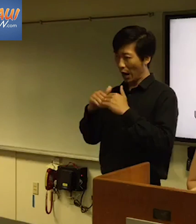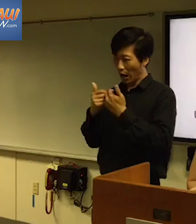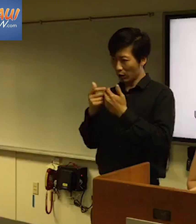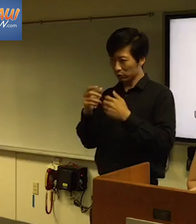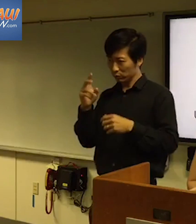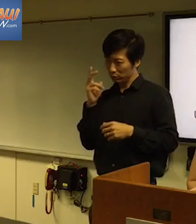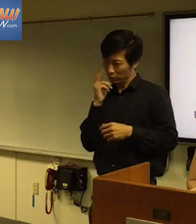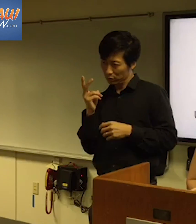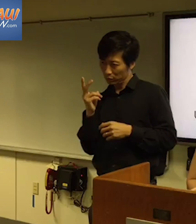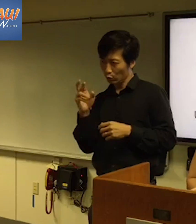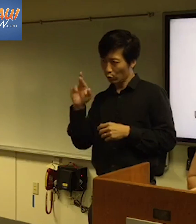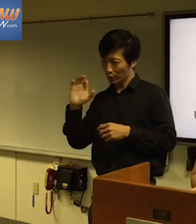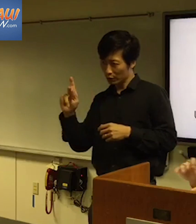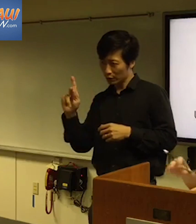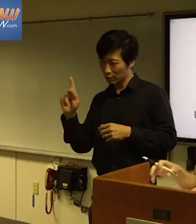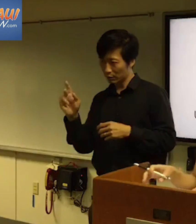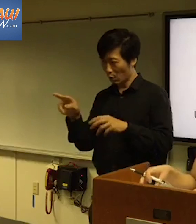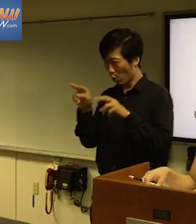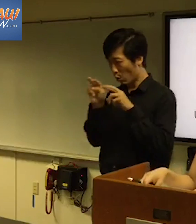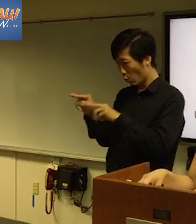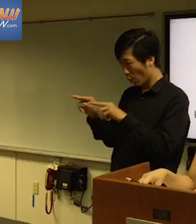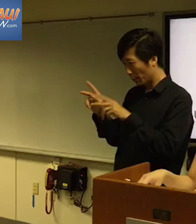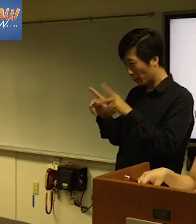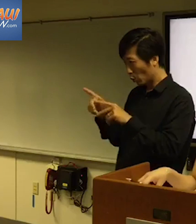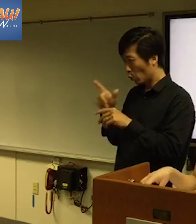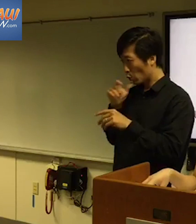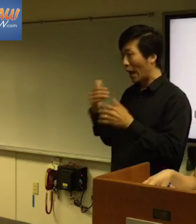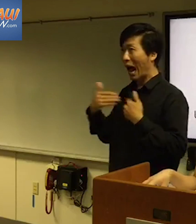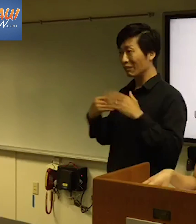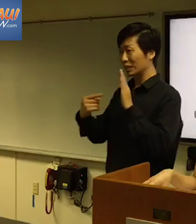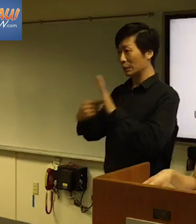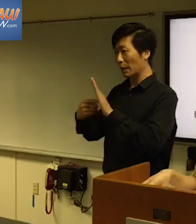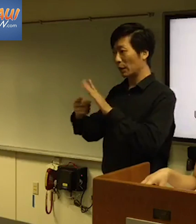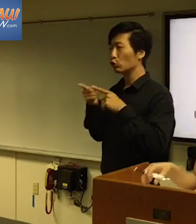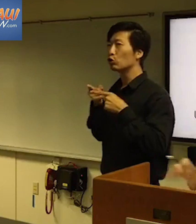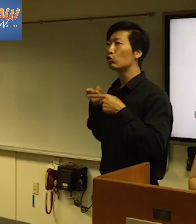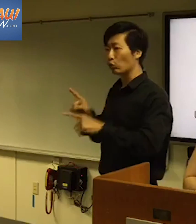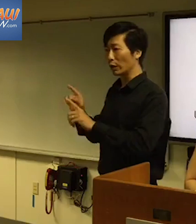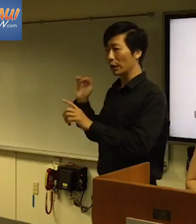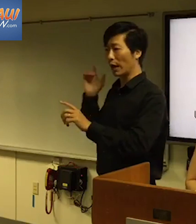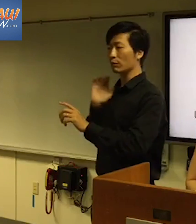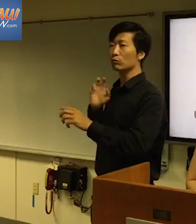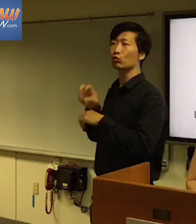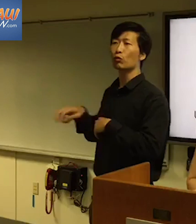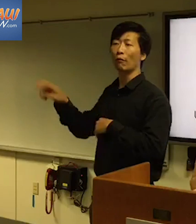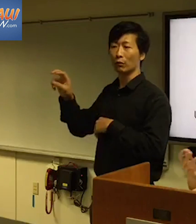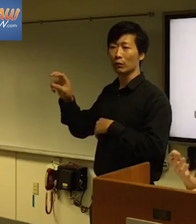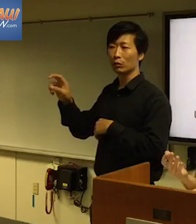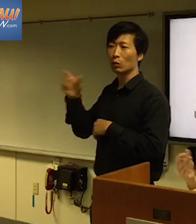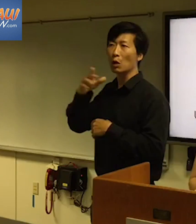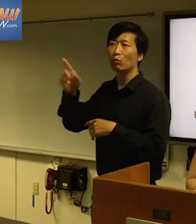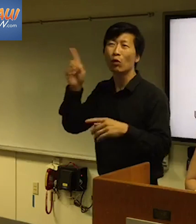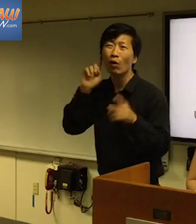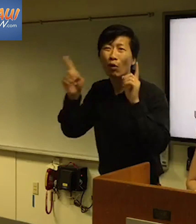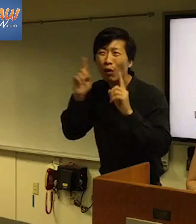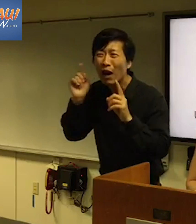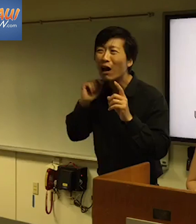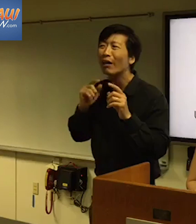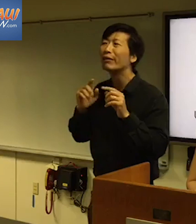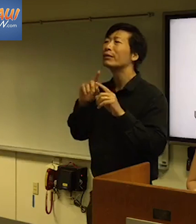just China. We've got South Korea, Iran, and recently a lot of cases coming in from Italy. Any